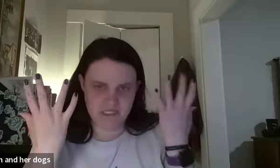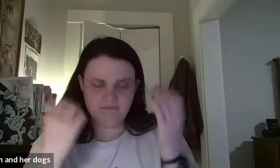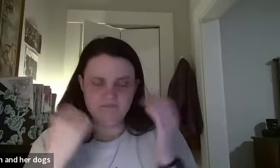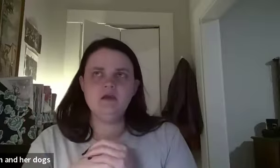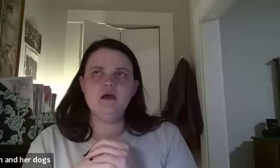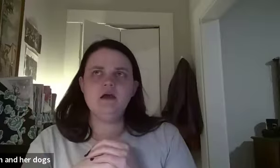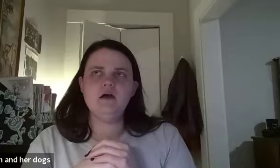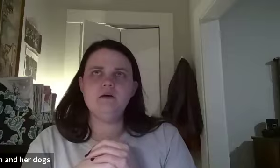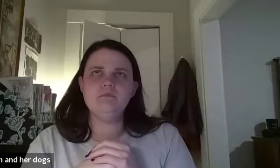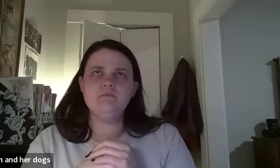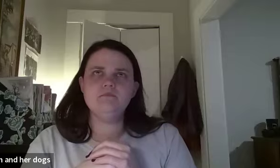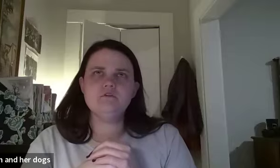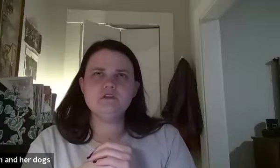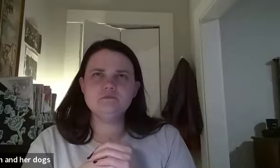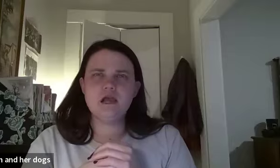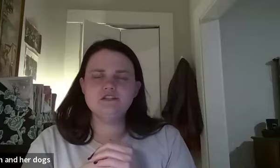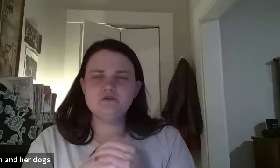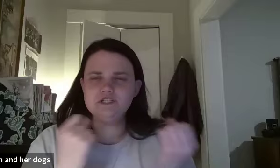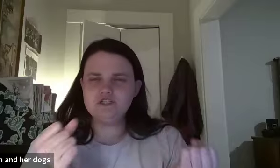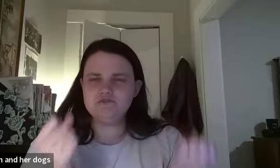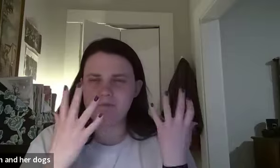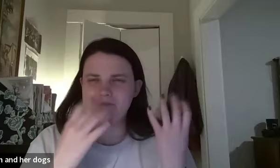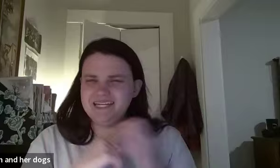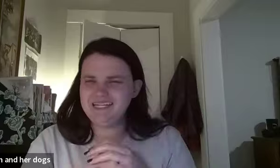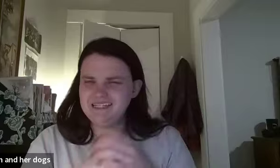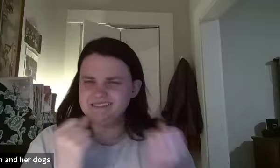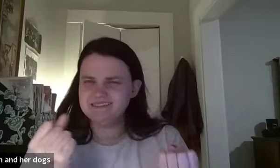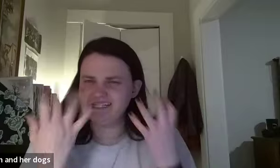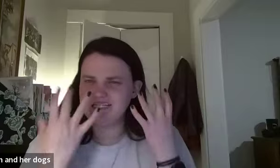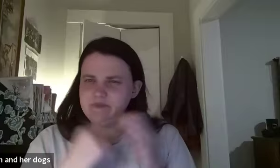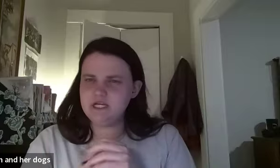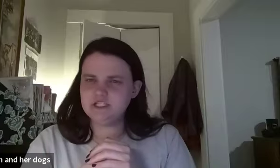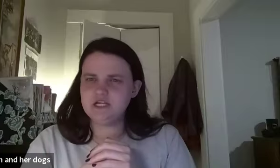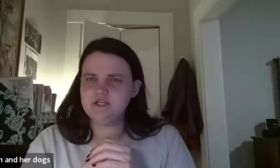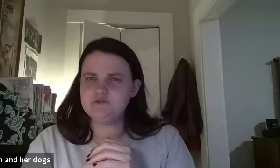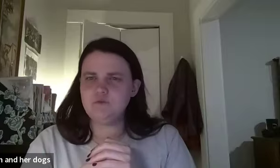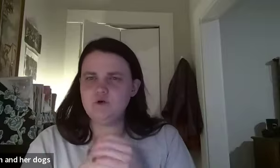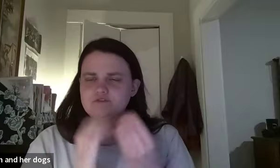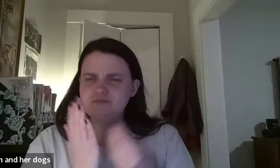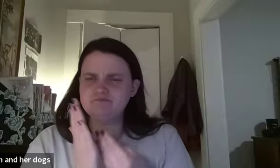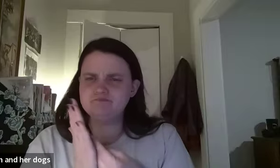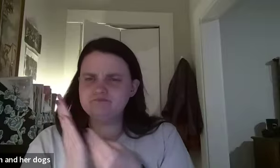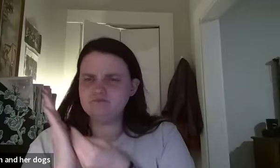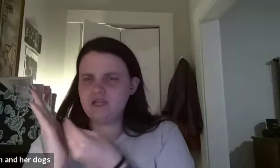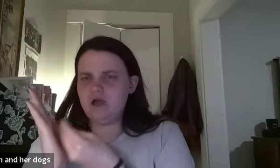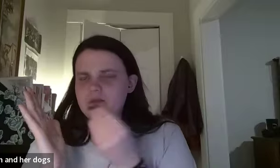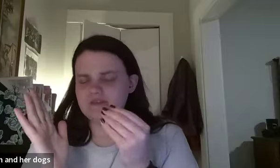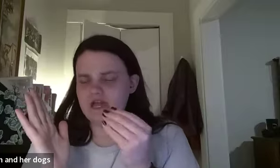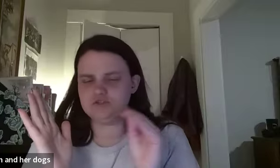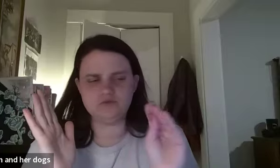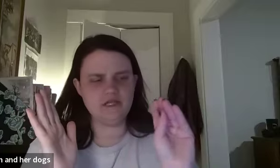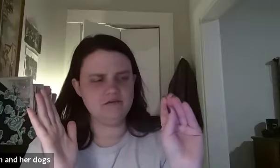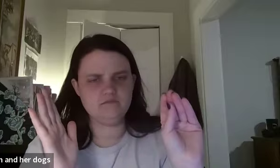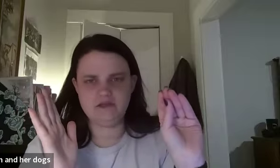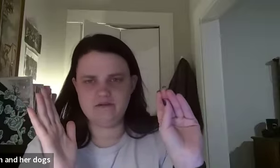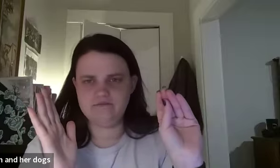many? For this one, I don't always use for money as much. I use more of just like I'll make the actual like a